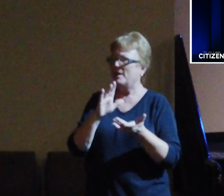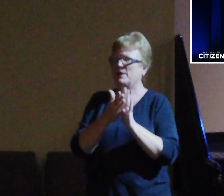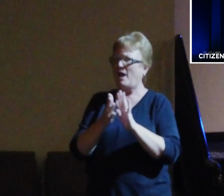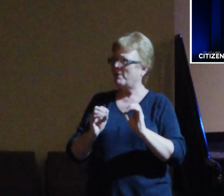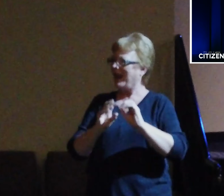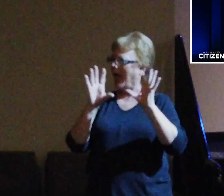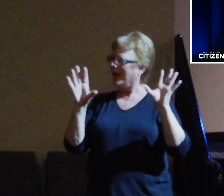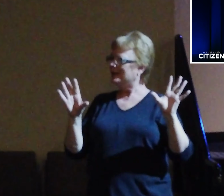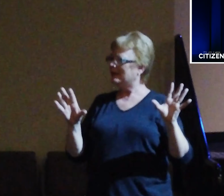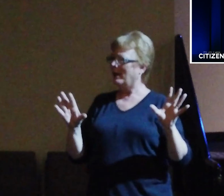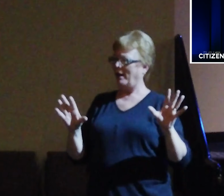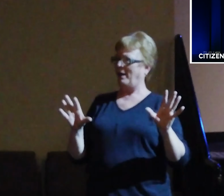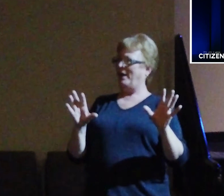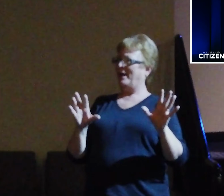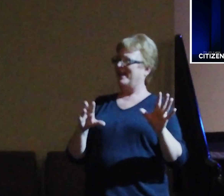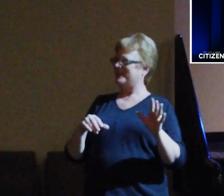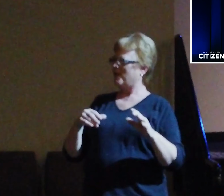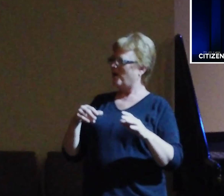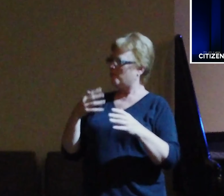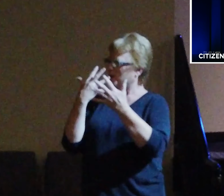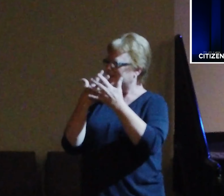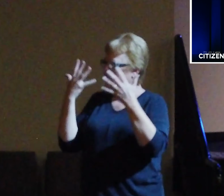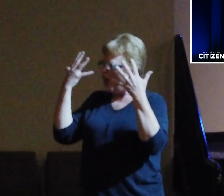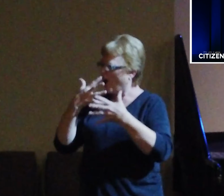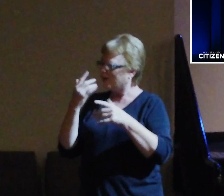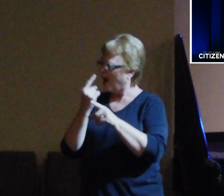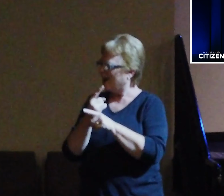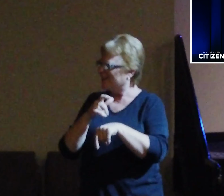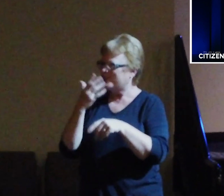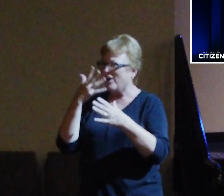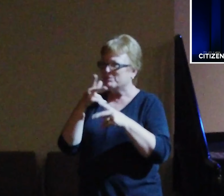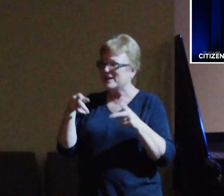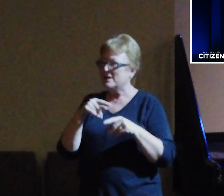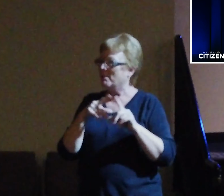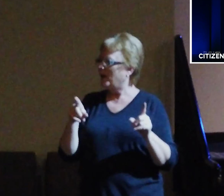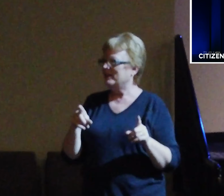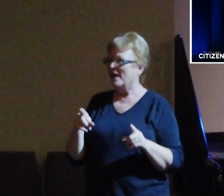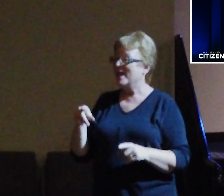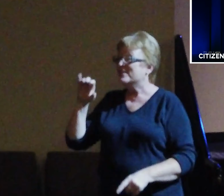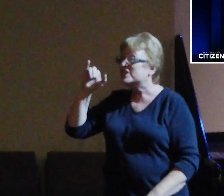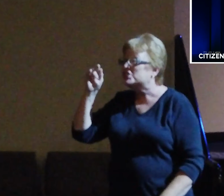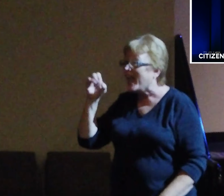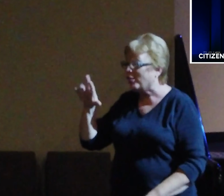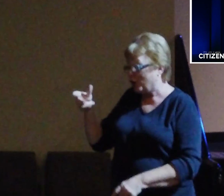much darker than a prison. In fact, the jailer came to faith.